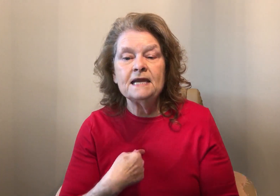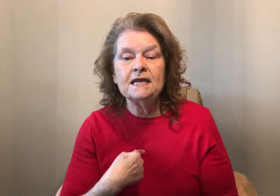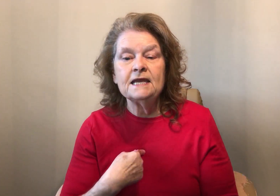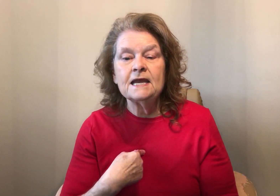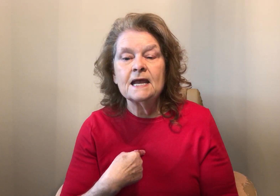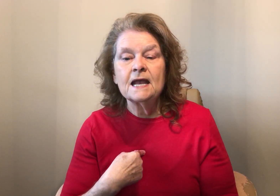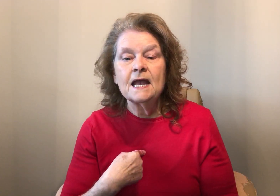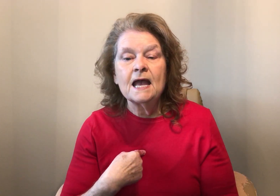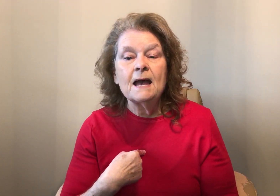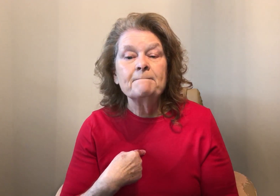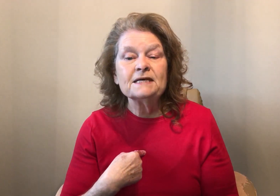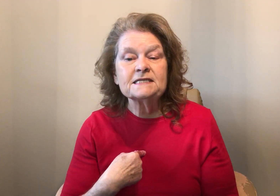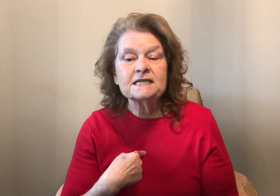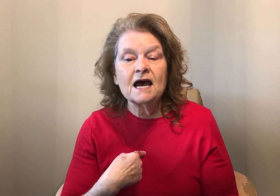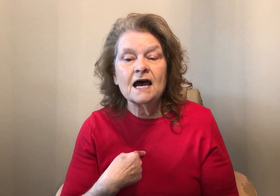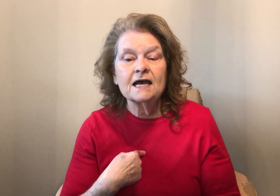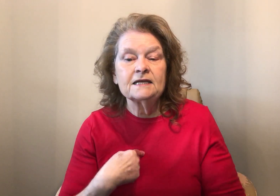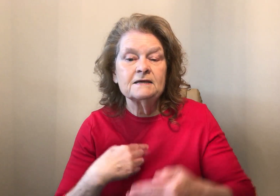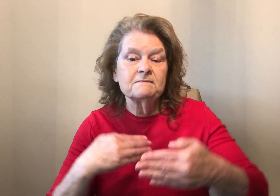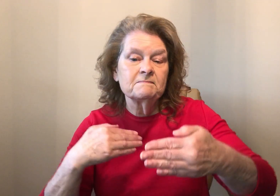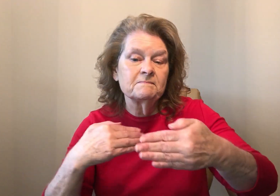me beside,